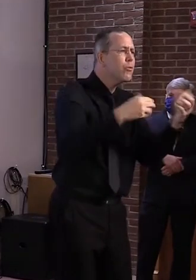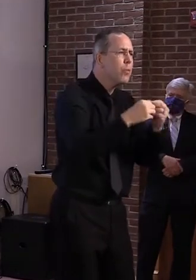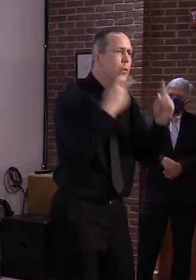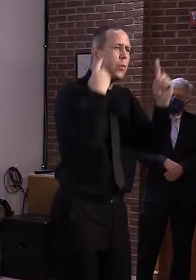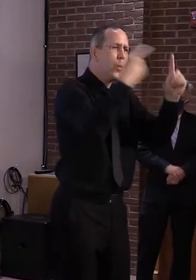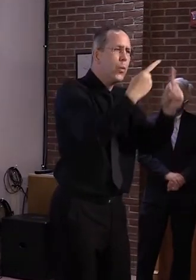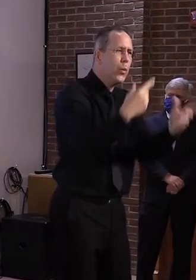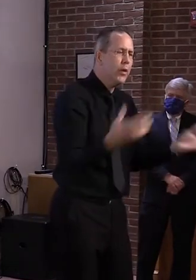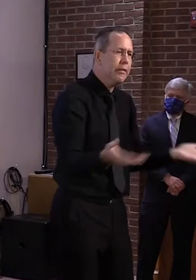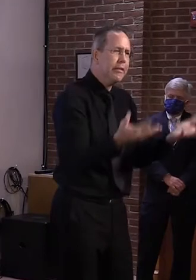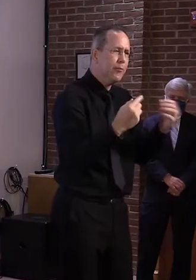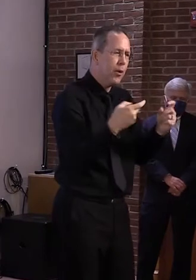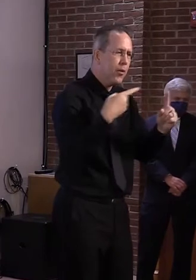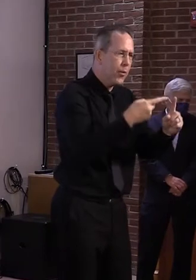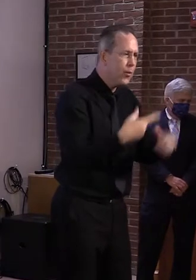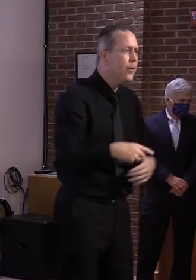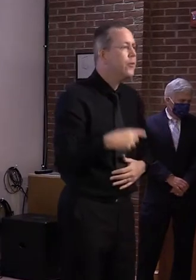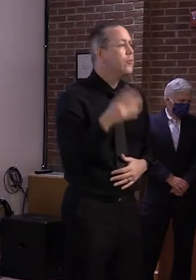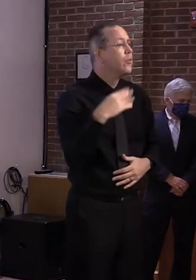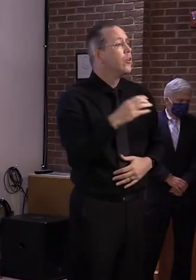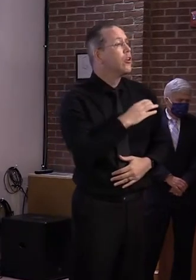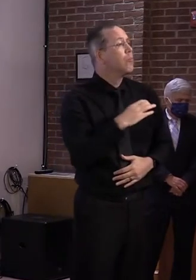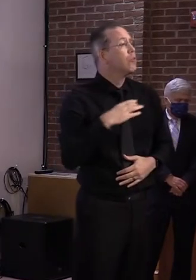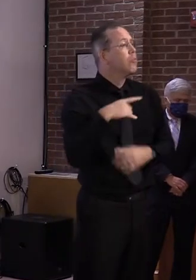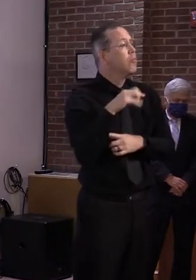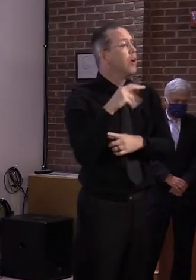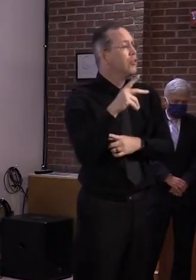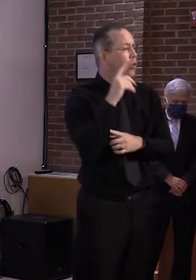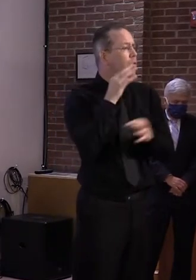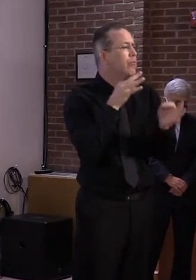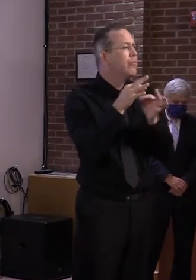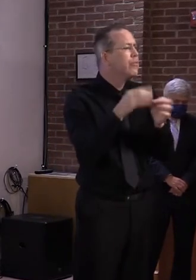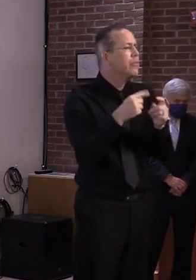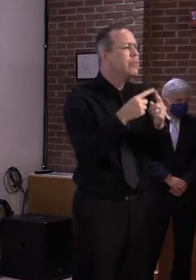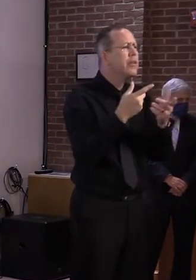Commissioner Pichek for an update on safe regions.